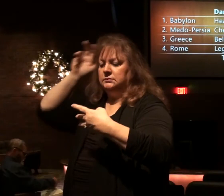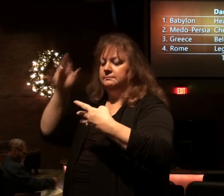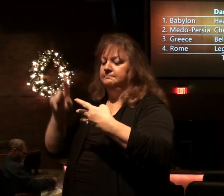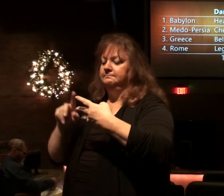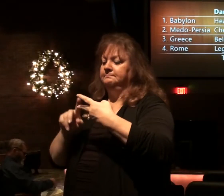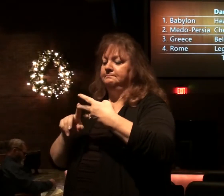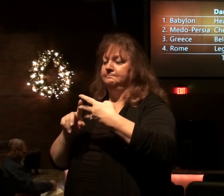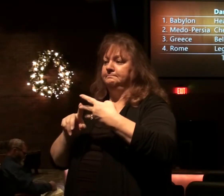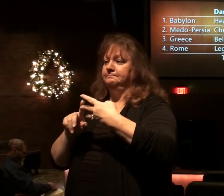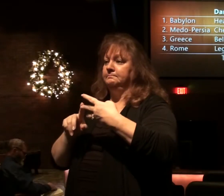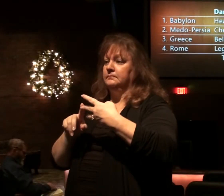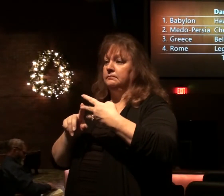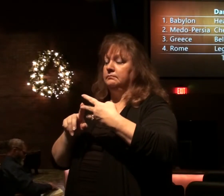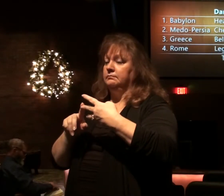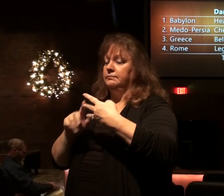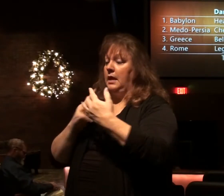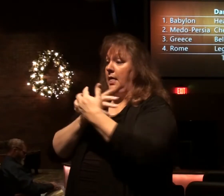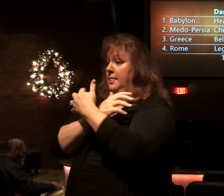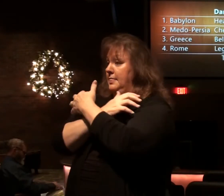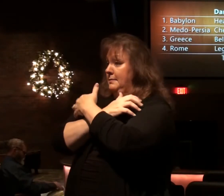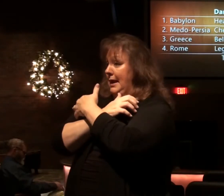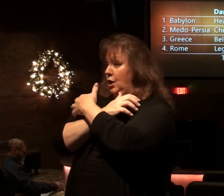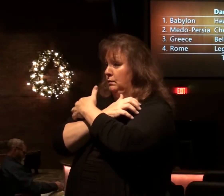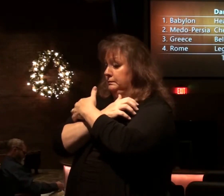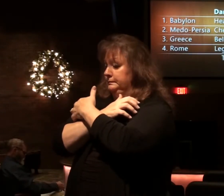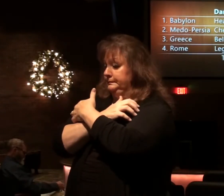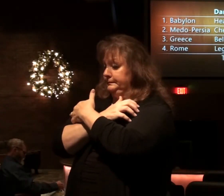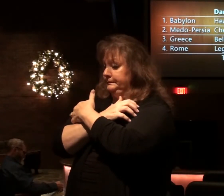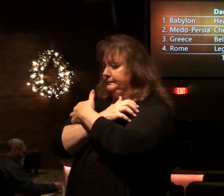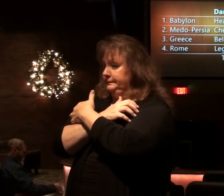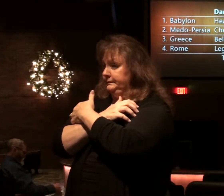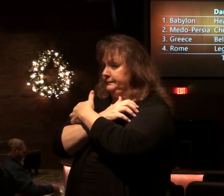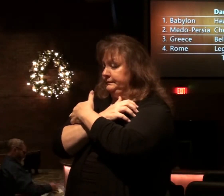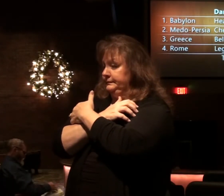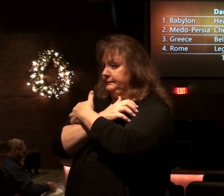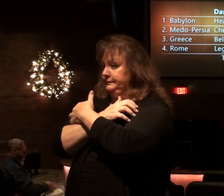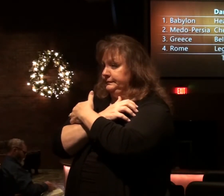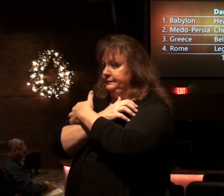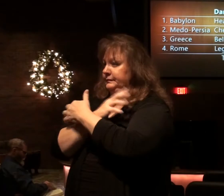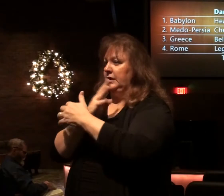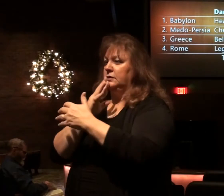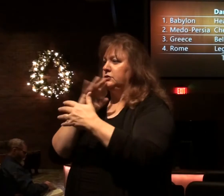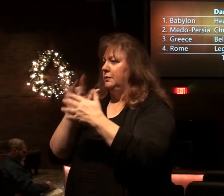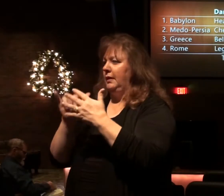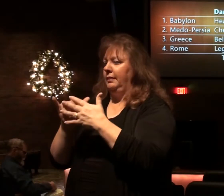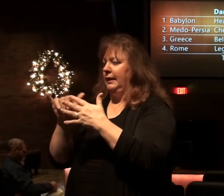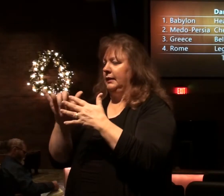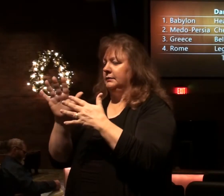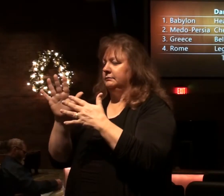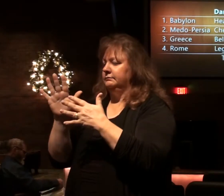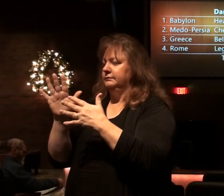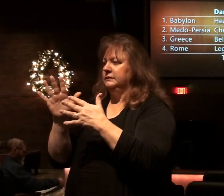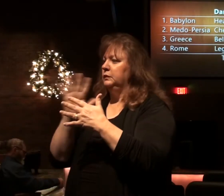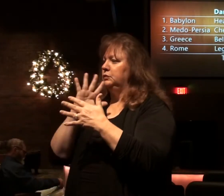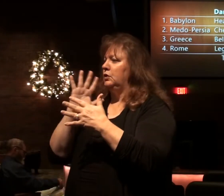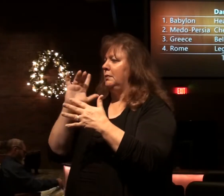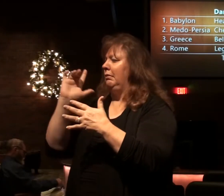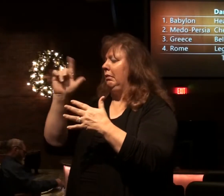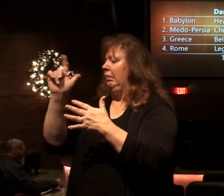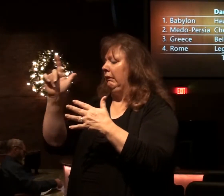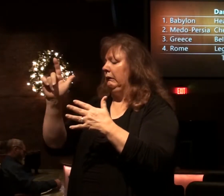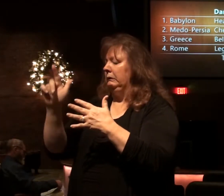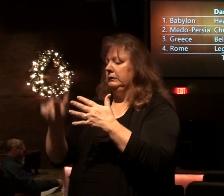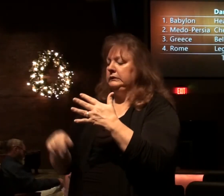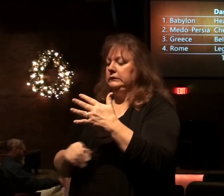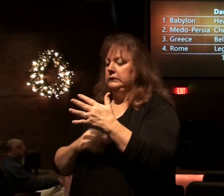the second resembles a bear. We're not going into the details. We've done that on other occasions. We'll be talking more about